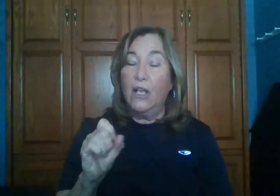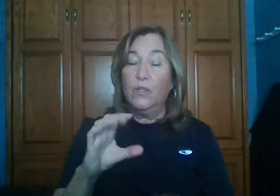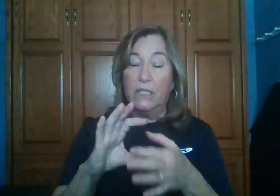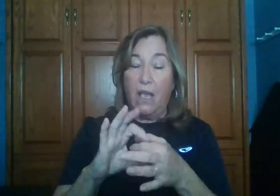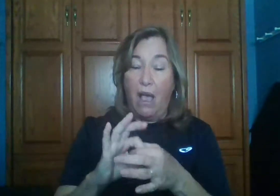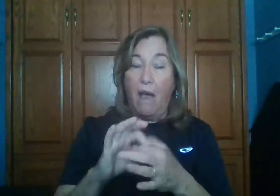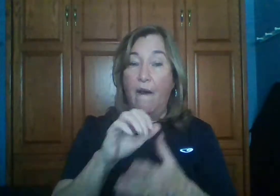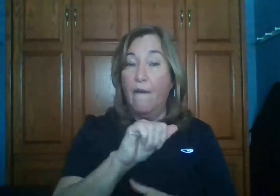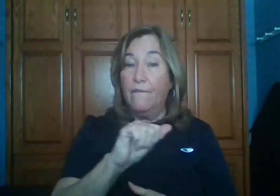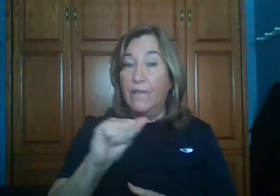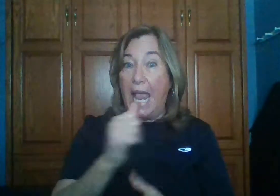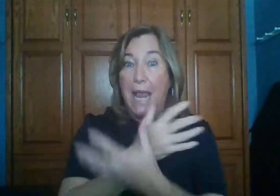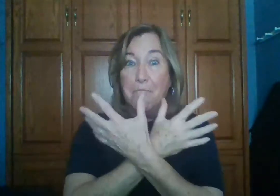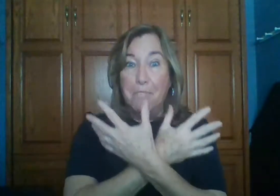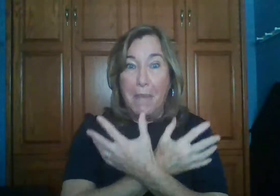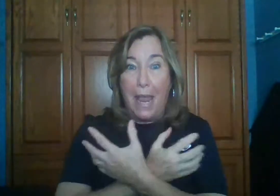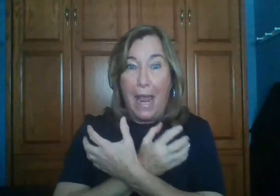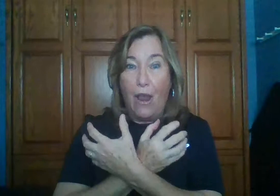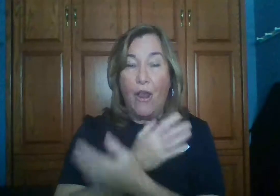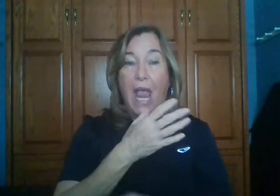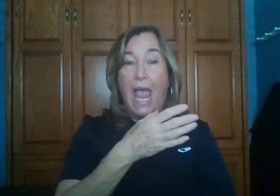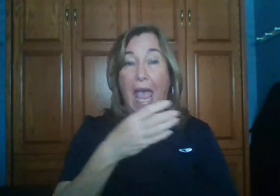a bear and a rabbit?